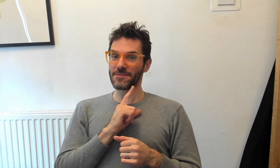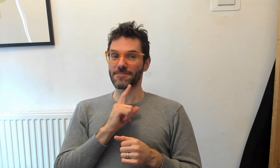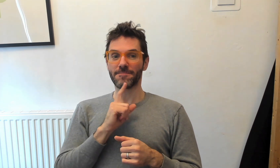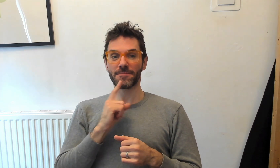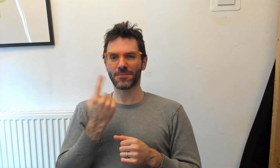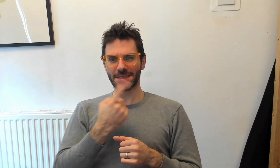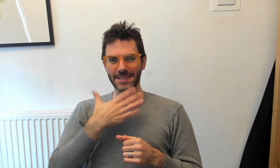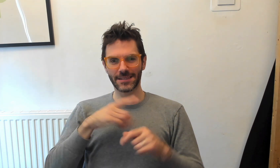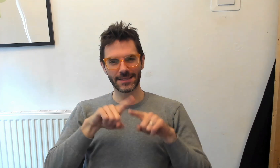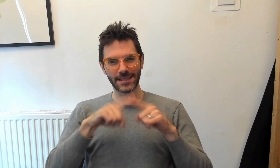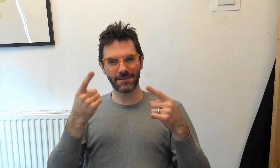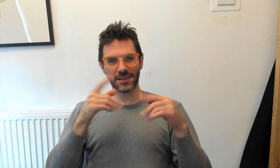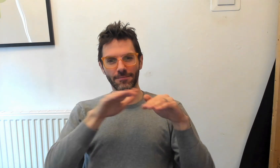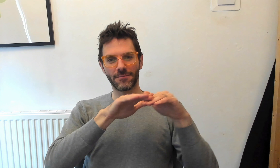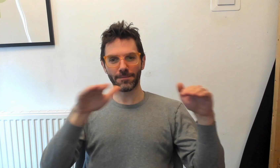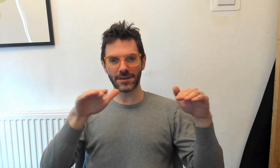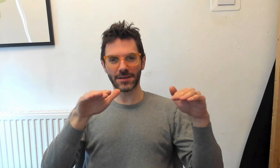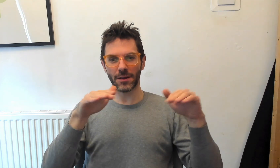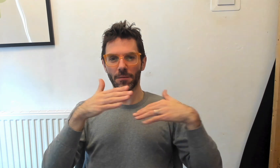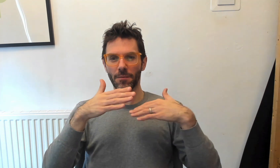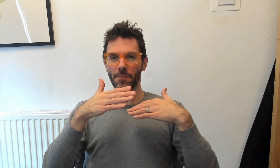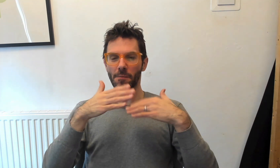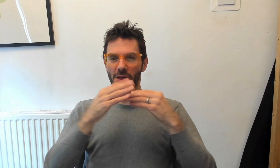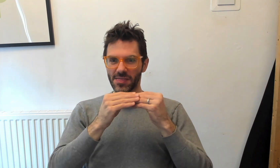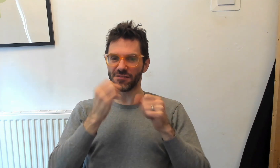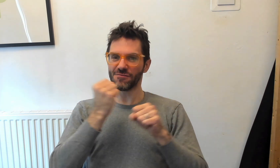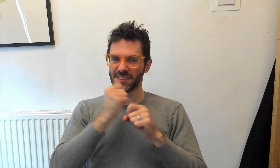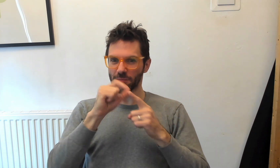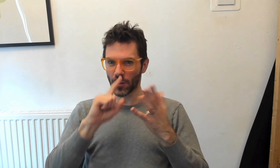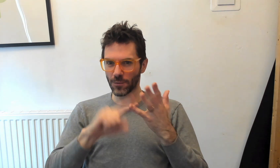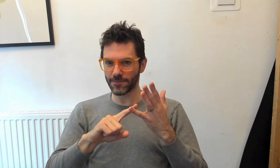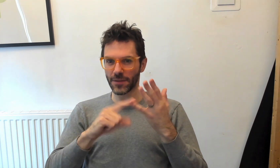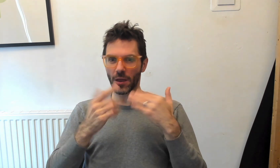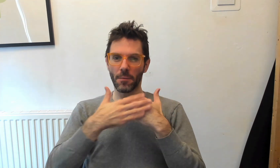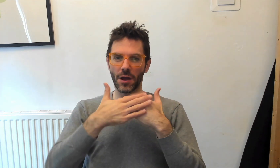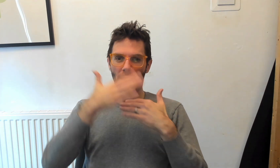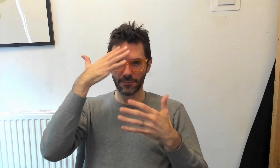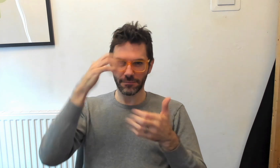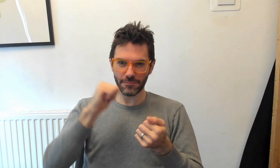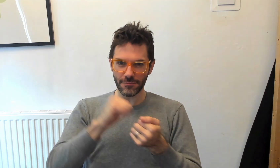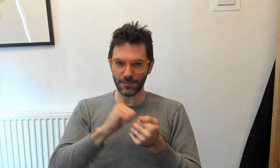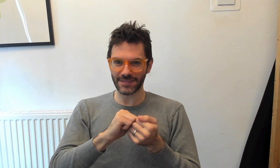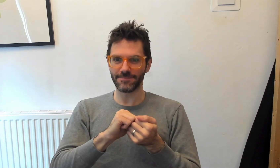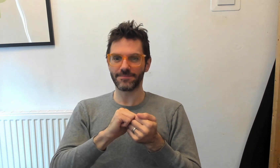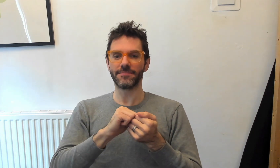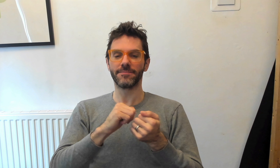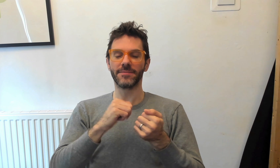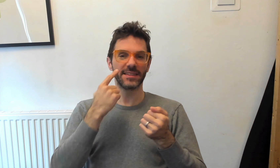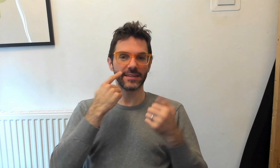which is why we need to use a different platform with GPU, more memory, which is